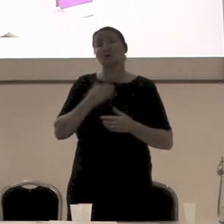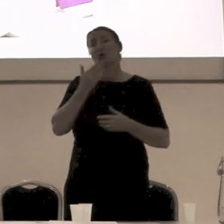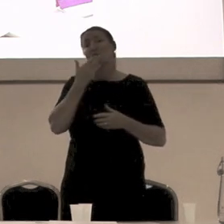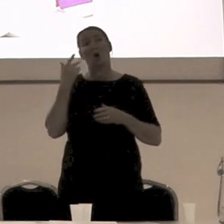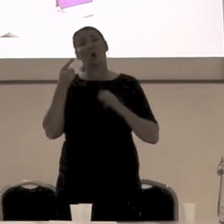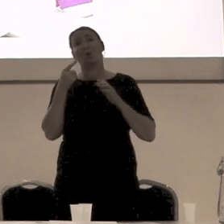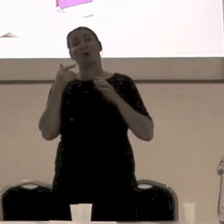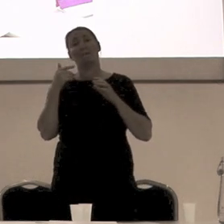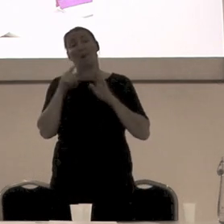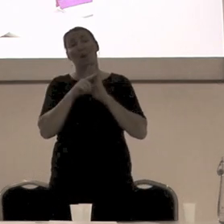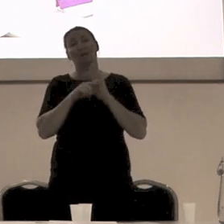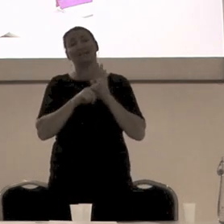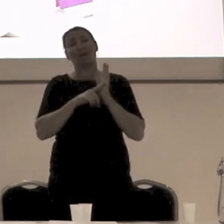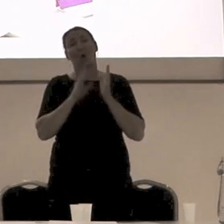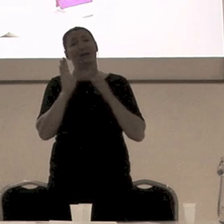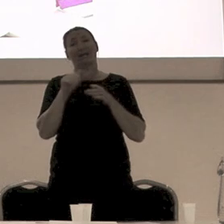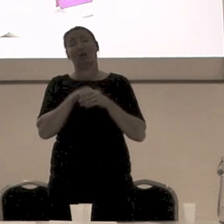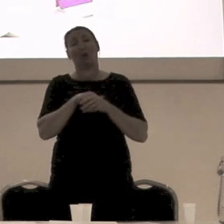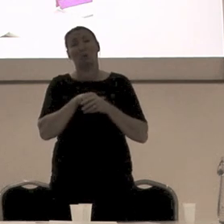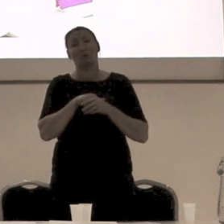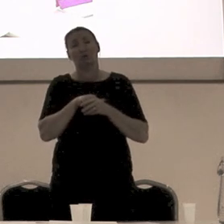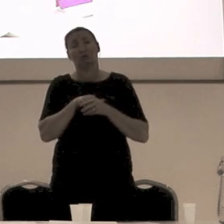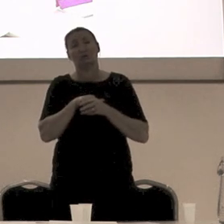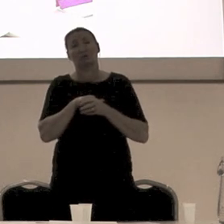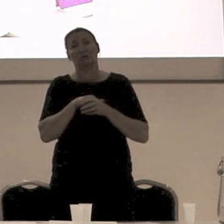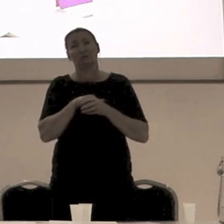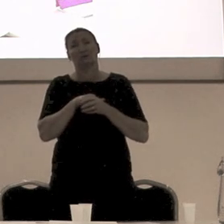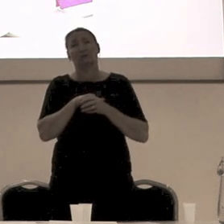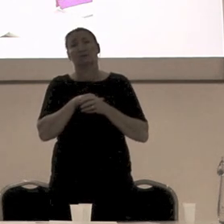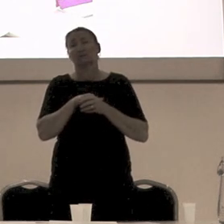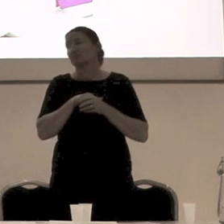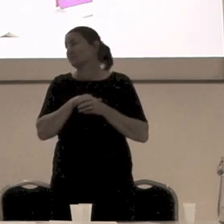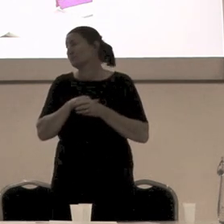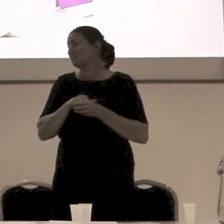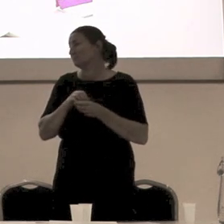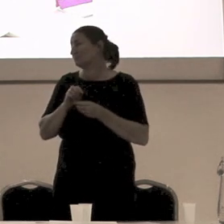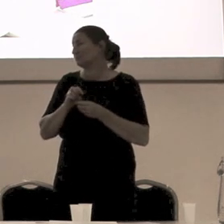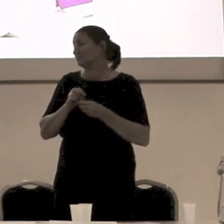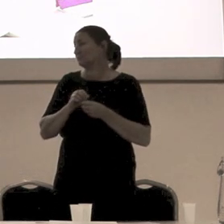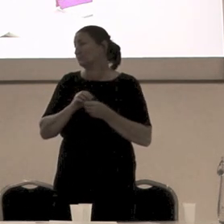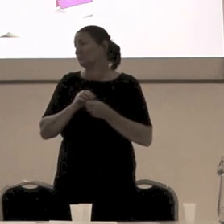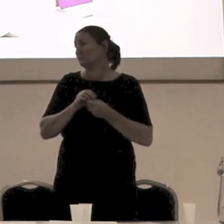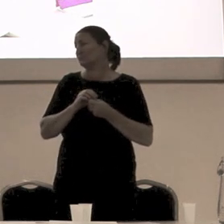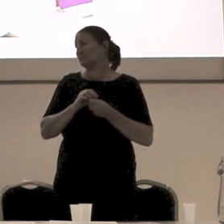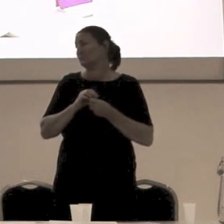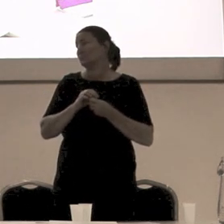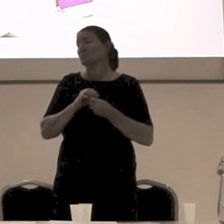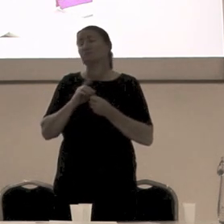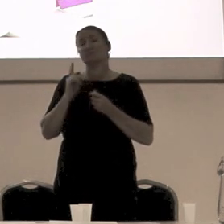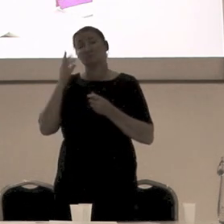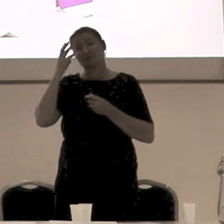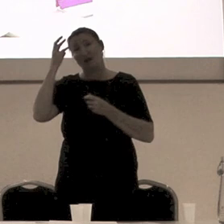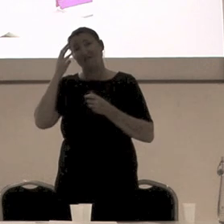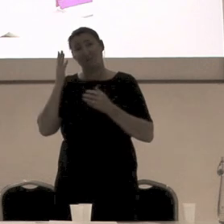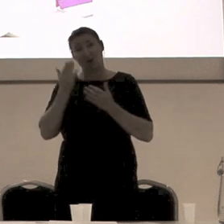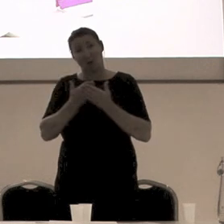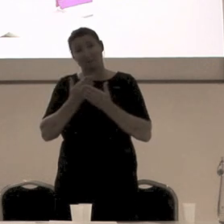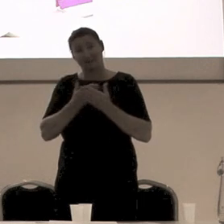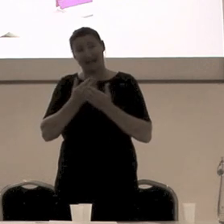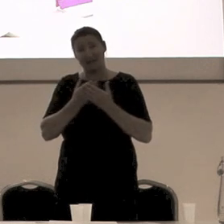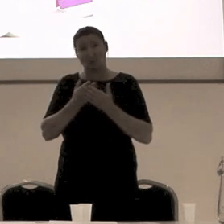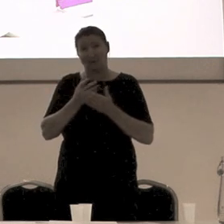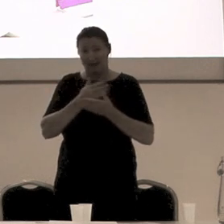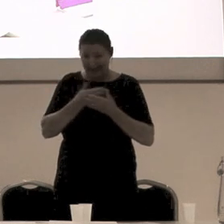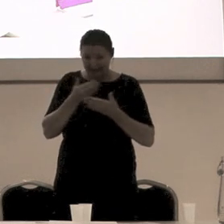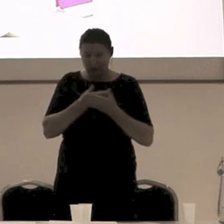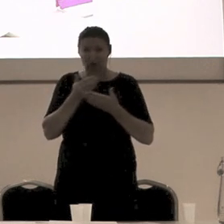inclusion by 2008, you could tell the select committee. And of course they didn't, because they were obsessed with the literacy hour, the numeracy